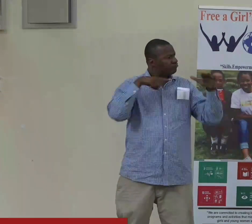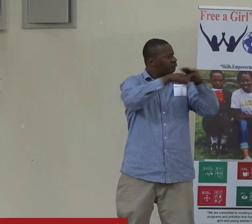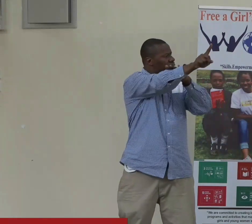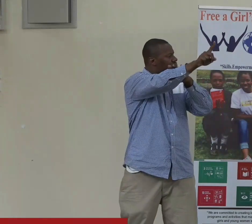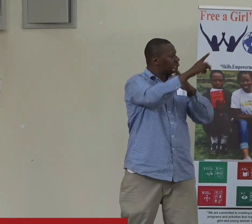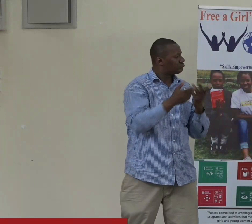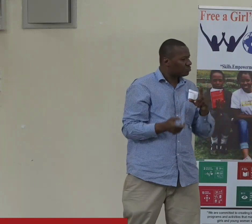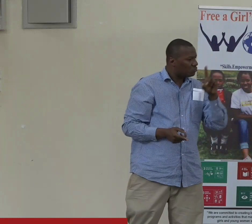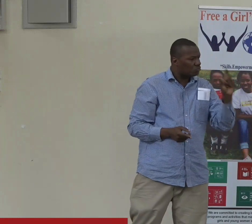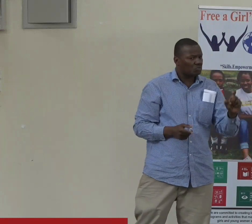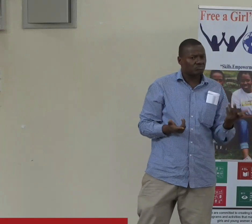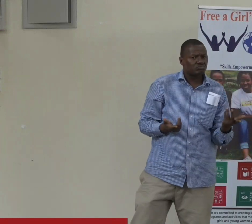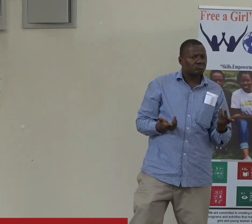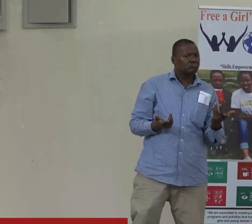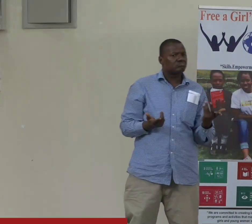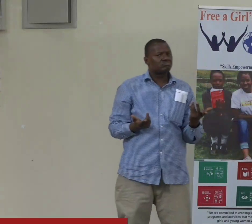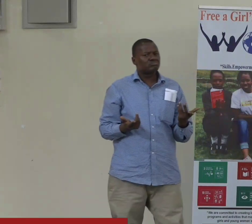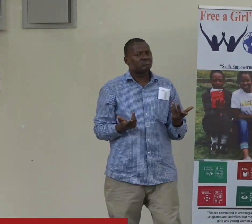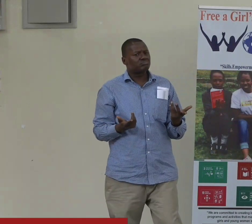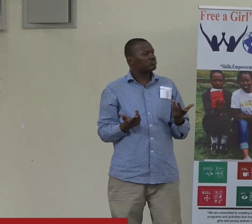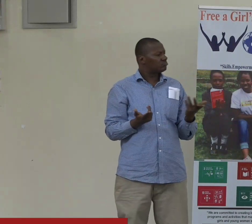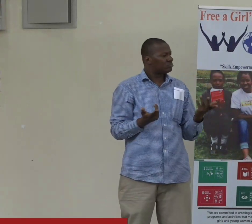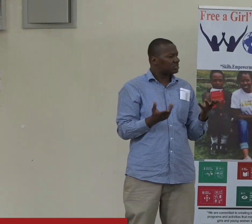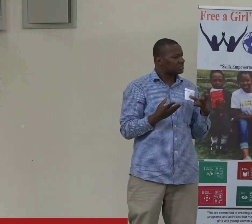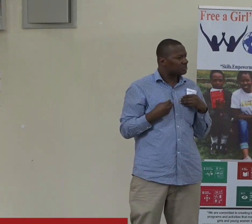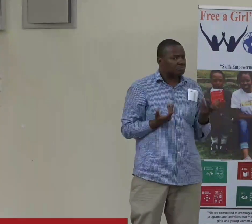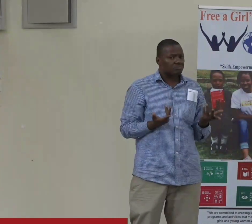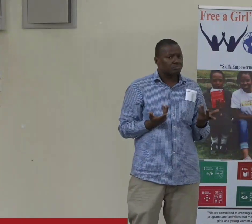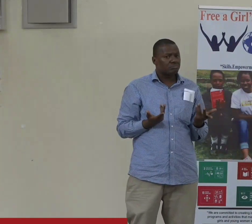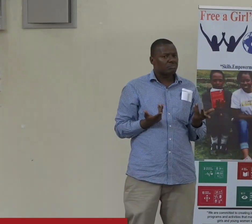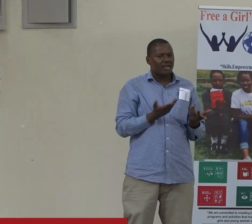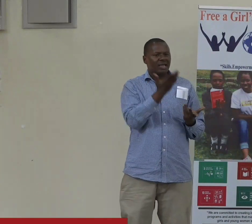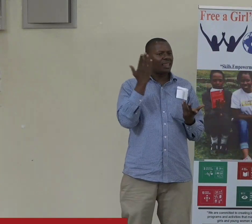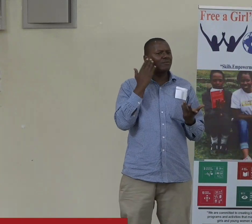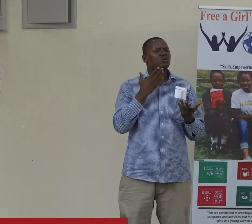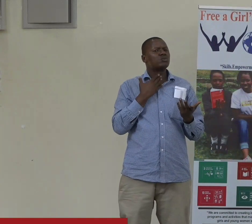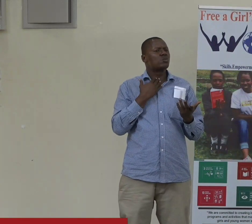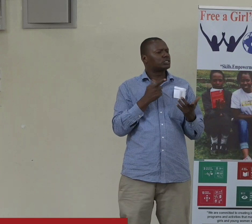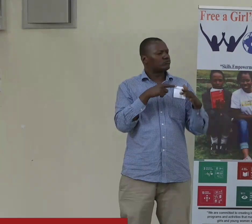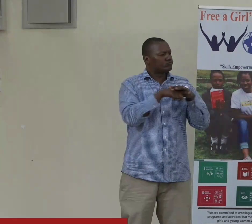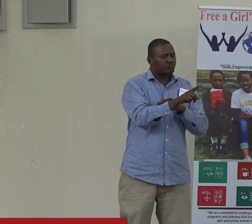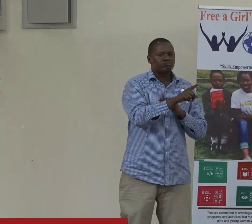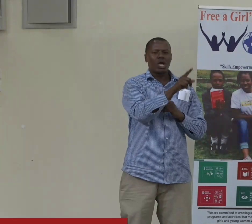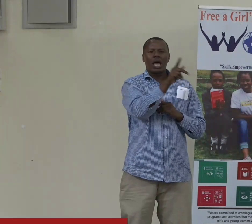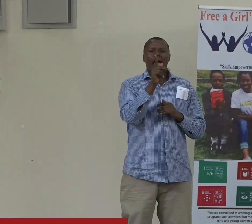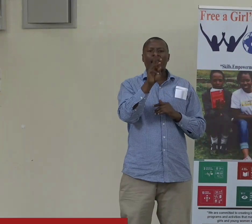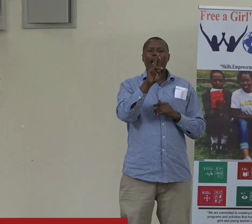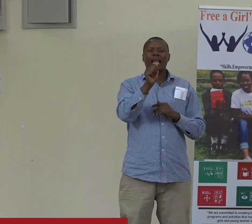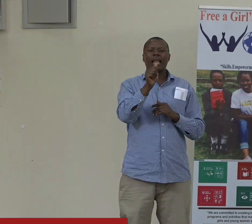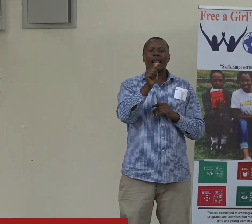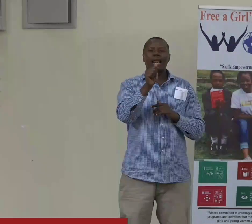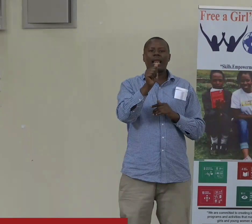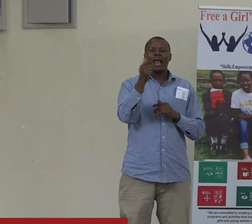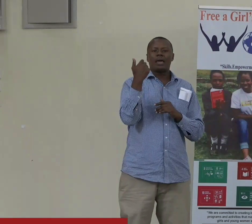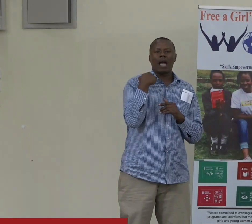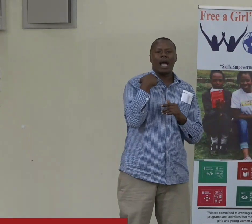KRA, do we print, or where do we go when you want a KRA PIN number? That's the highlight from him. So if a deaf wants a